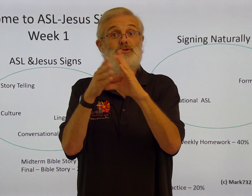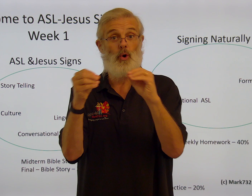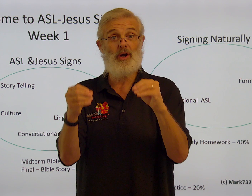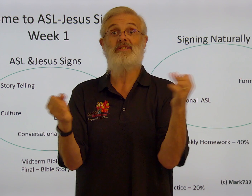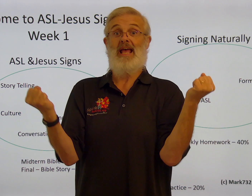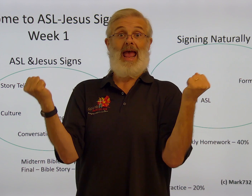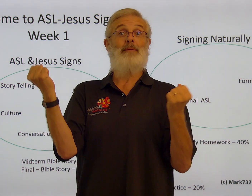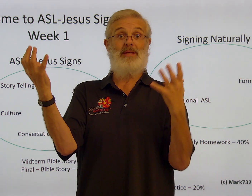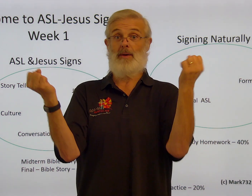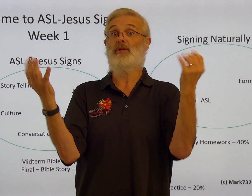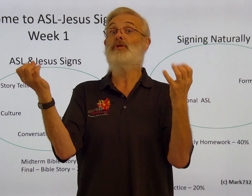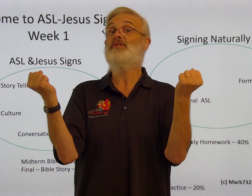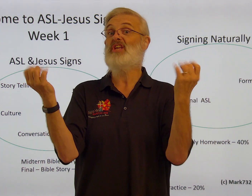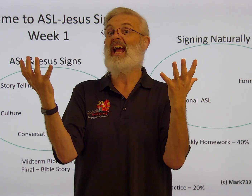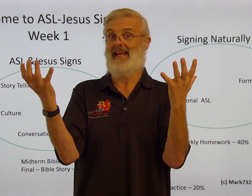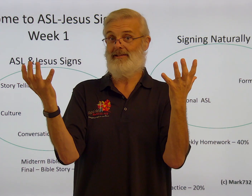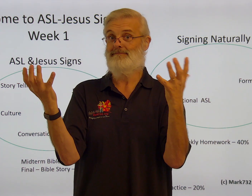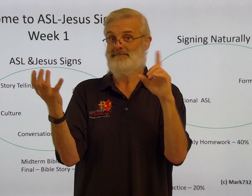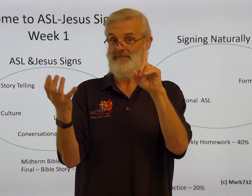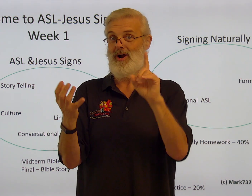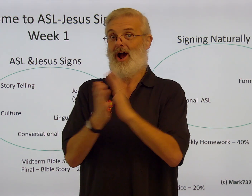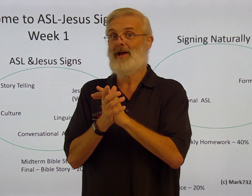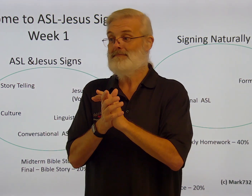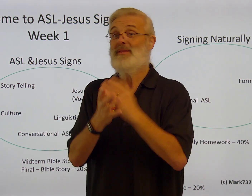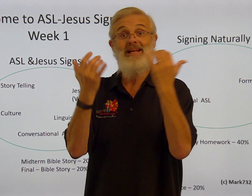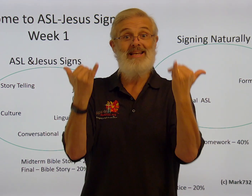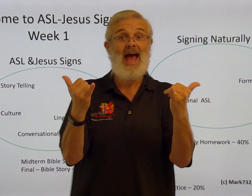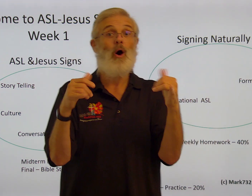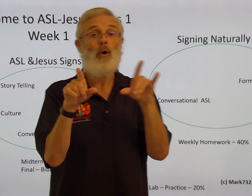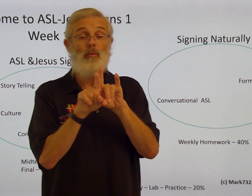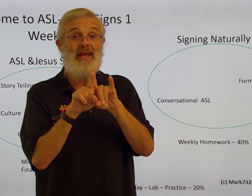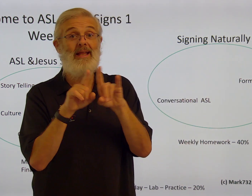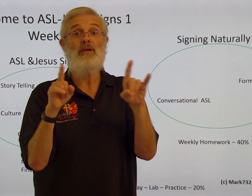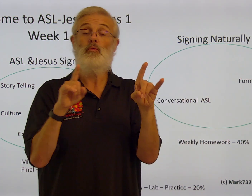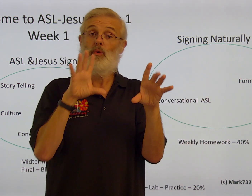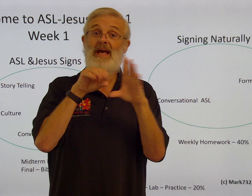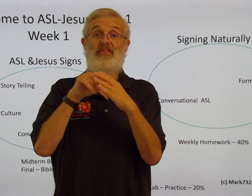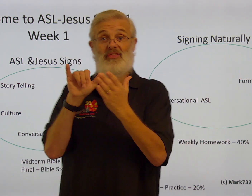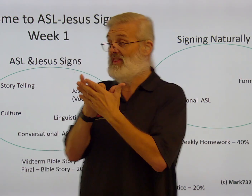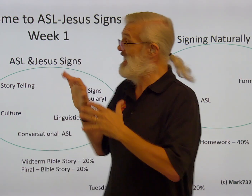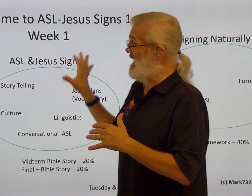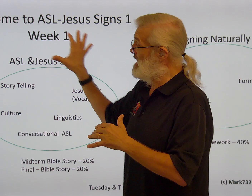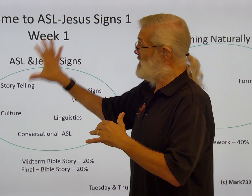stories and be able to sign it. All right? Now, with